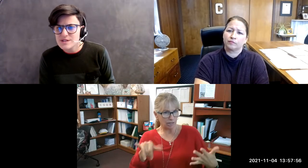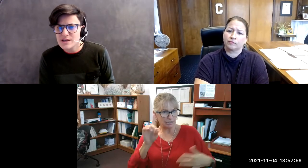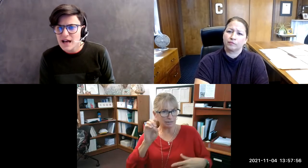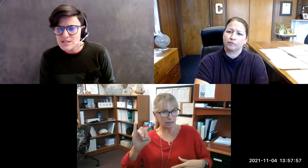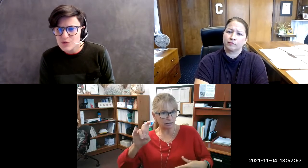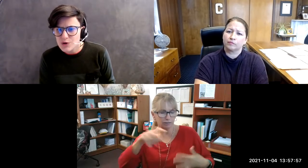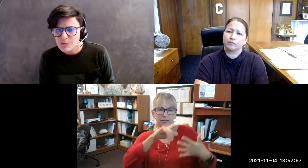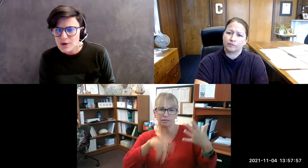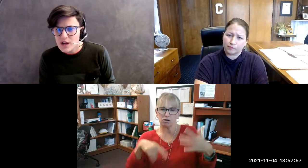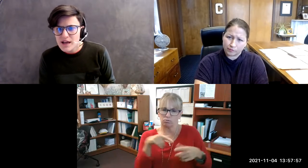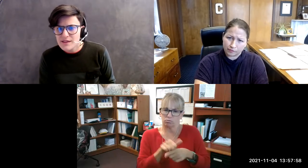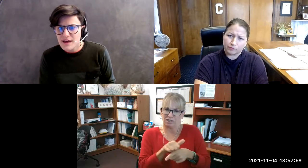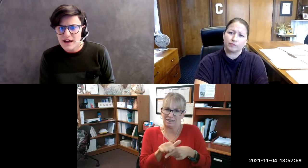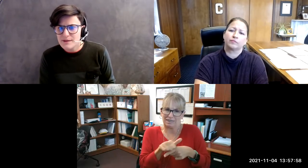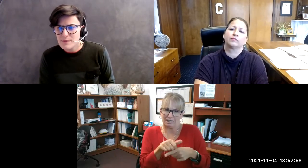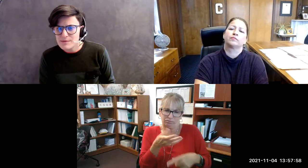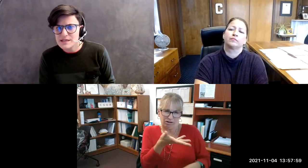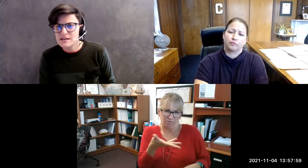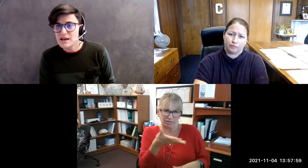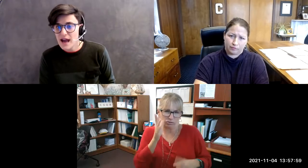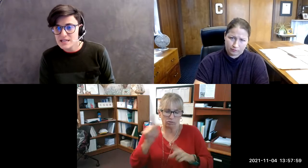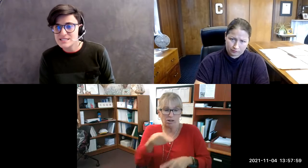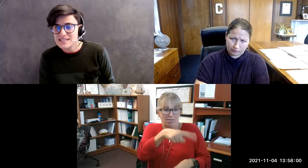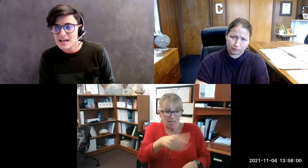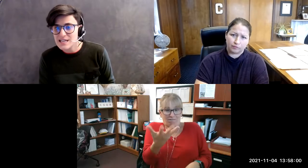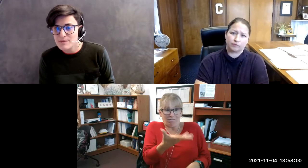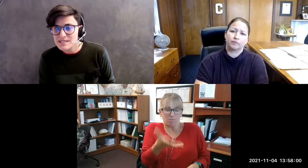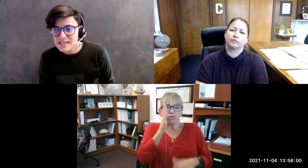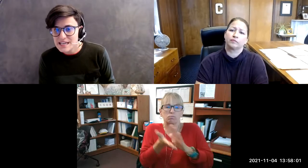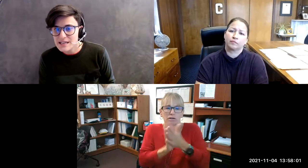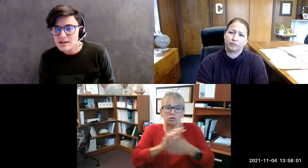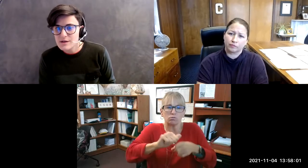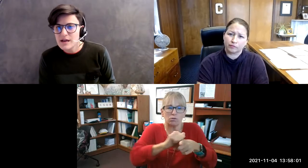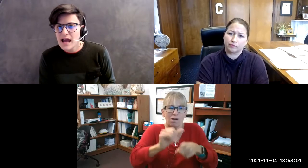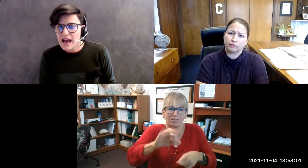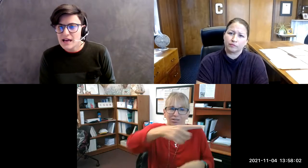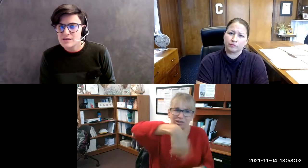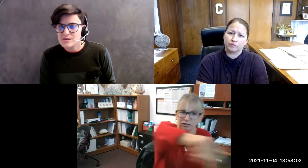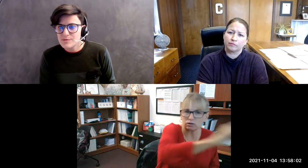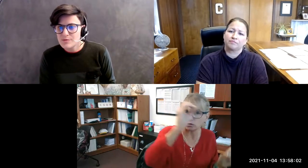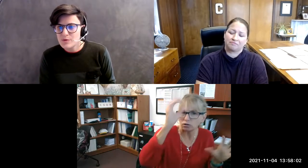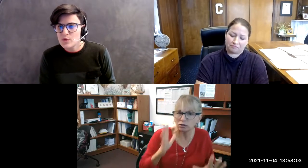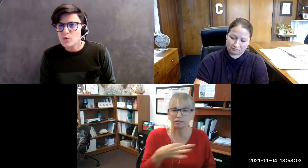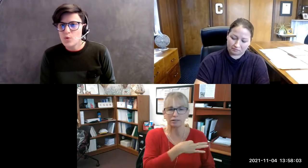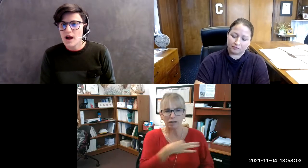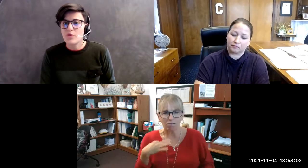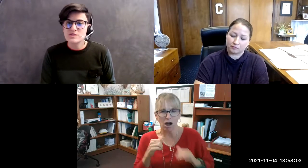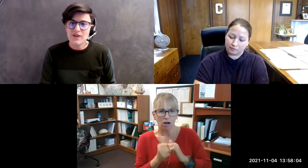in the classroom that maybe has DEI topics in it. And those